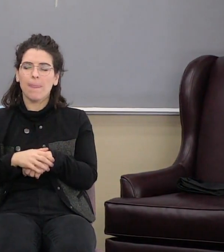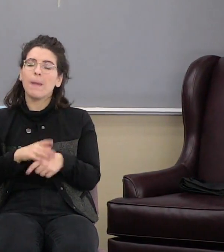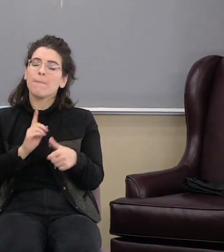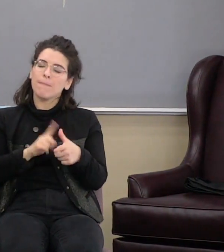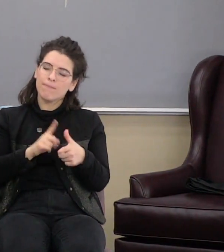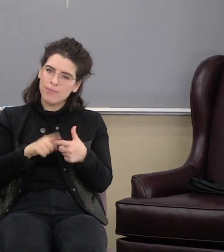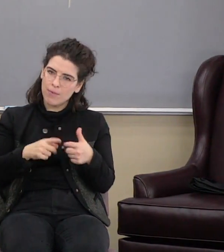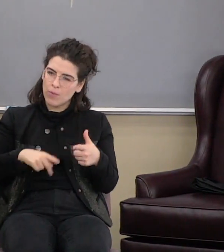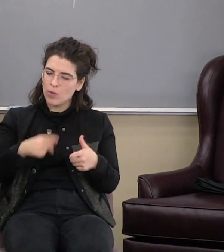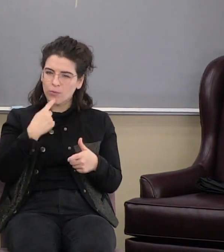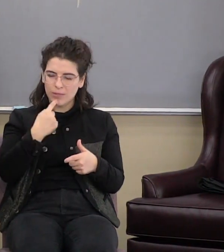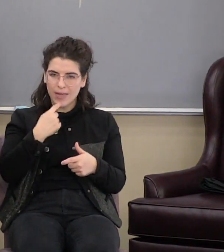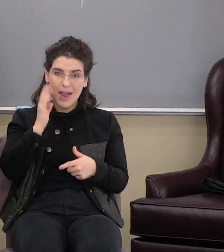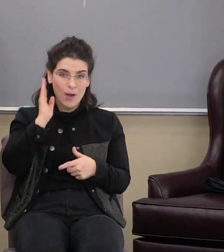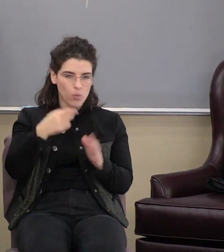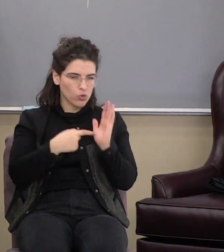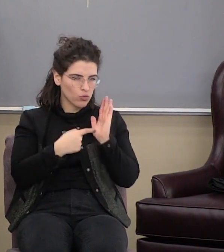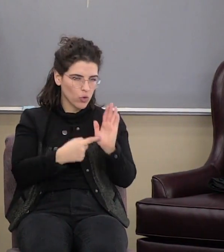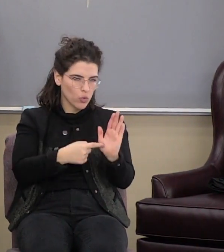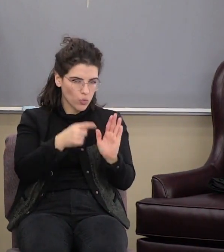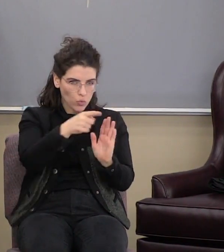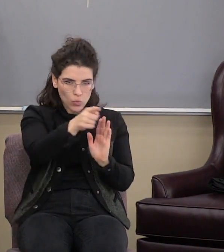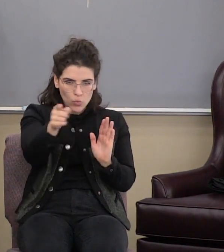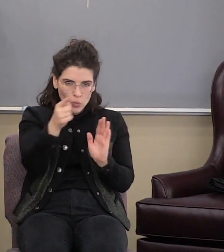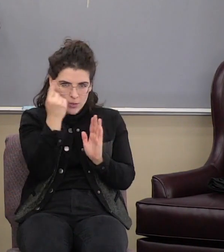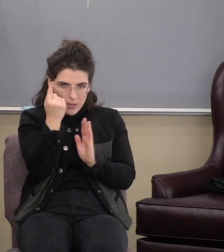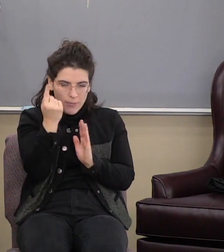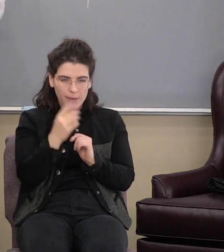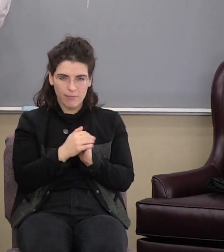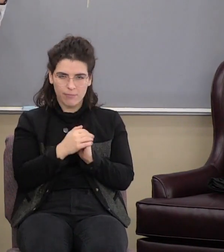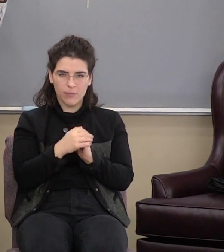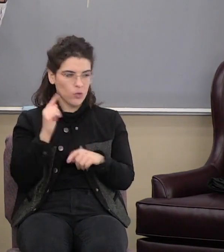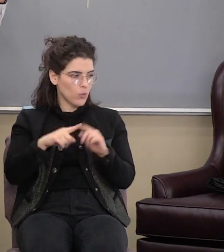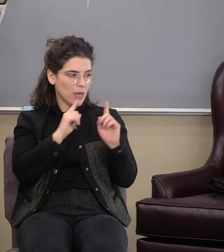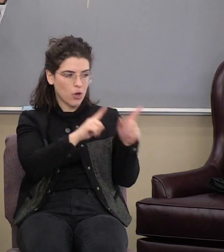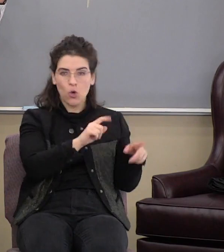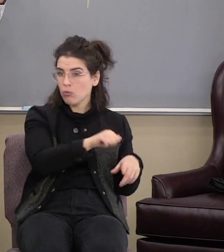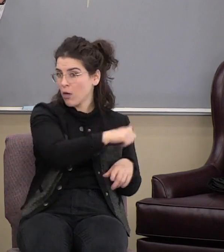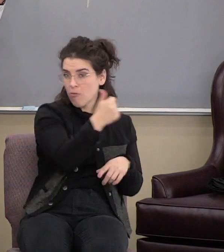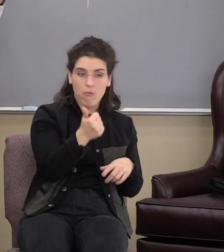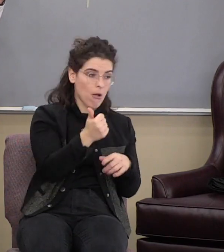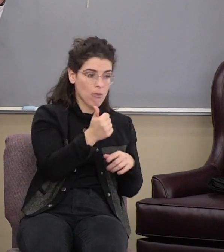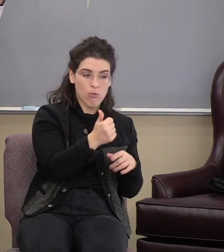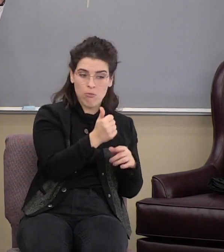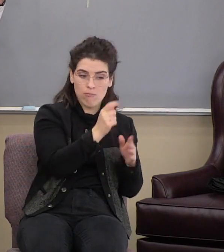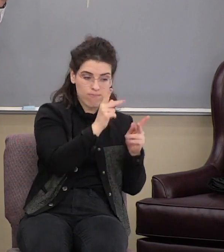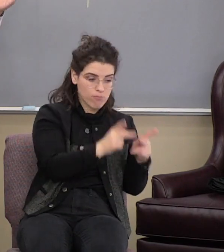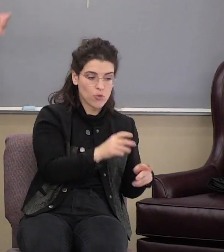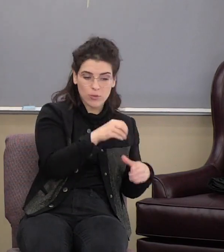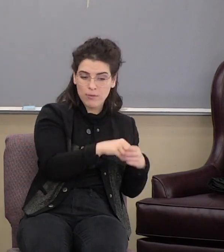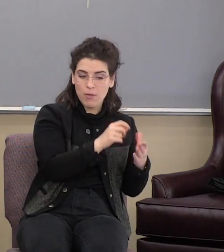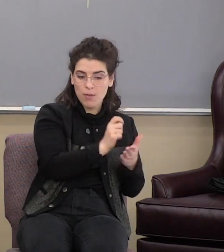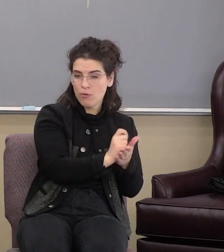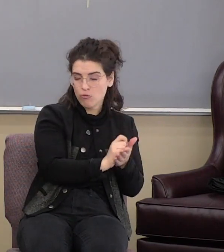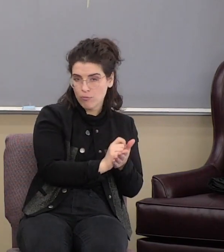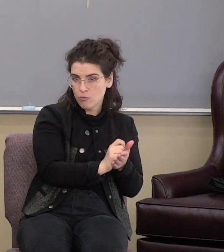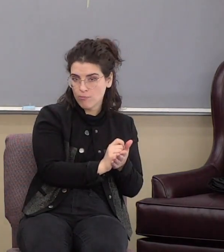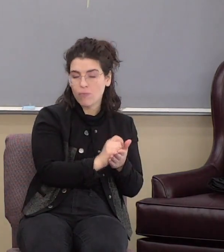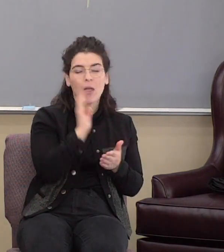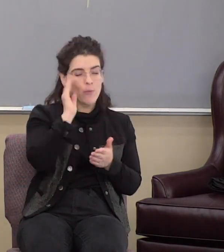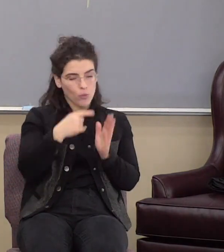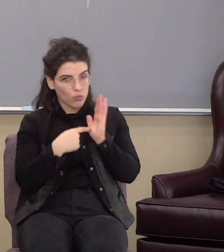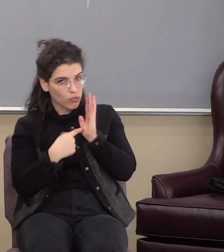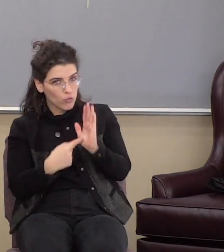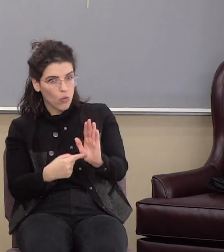say, but I'm going to show you something. You can't go to anybody else in Scripture. I'm going to show you and I'm